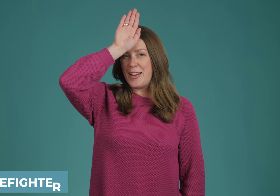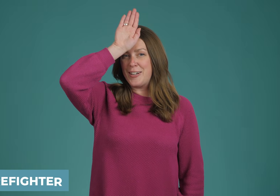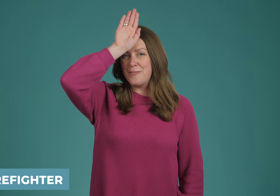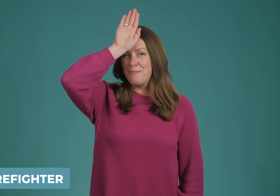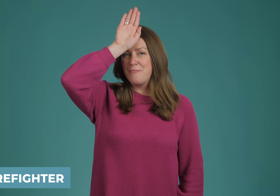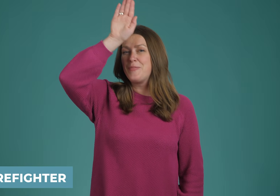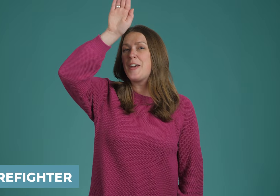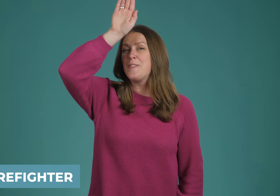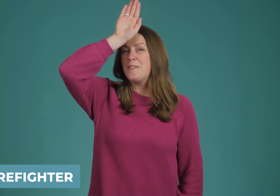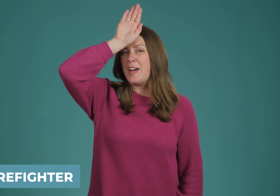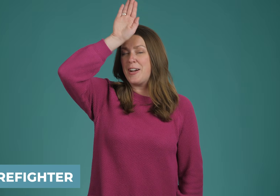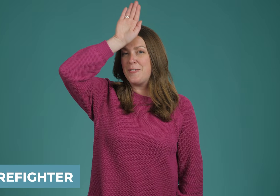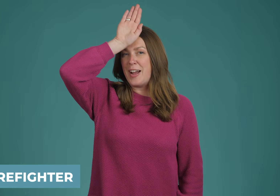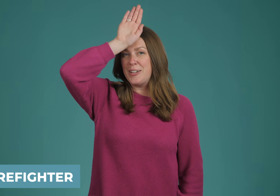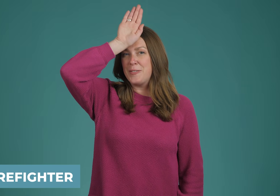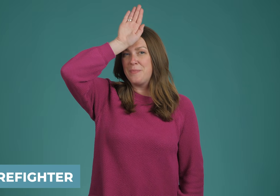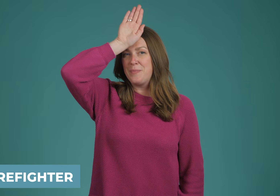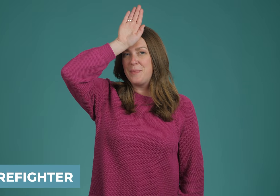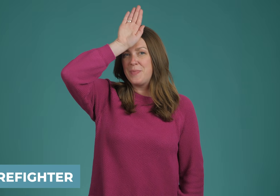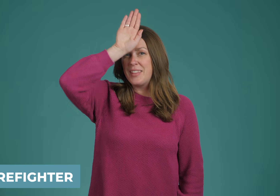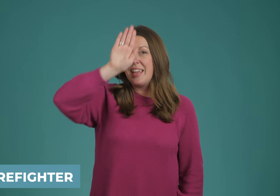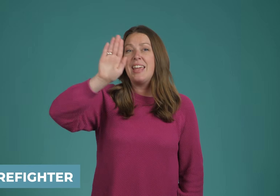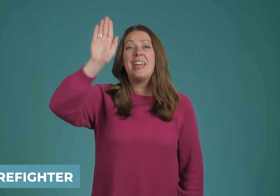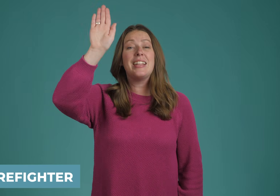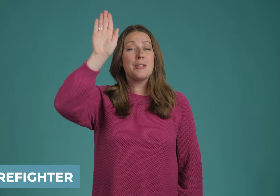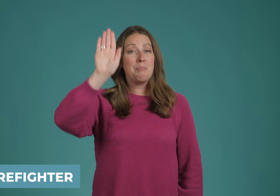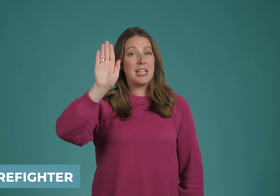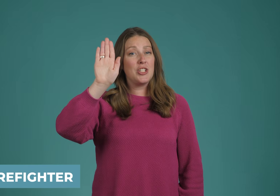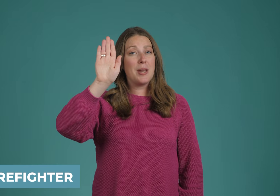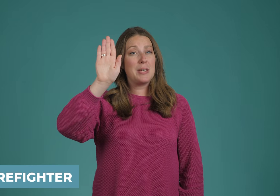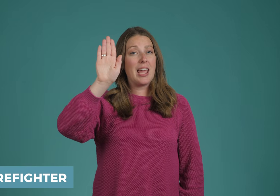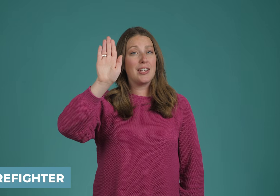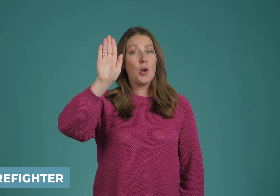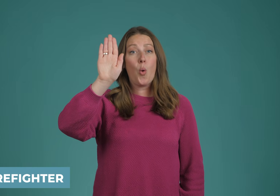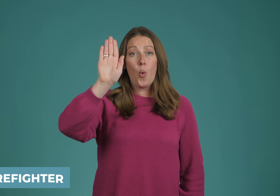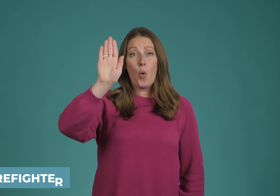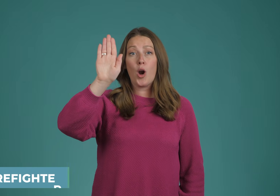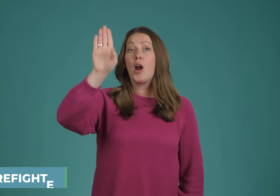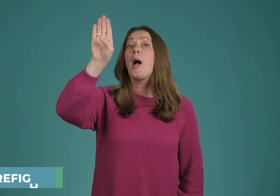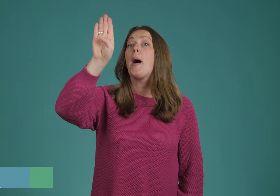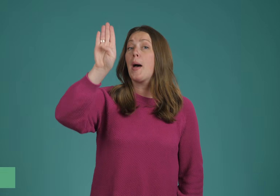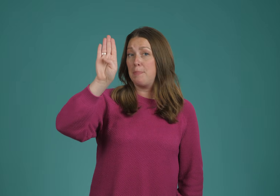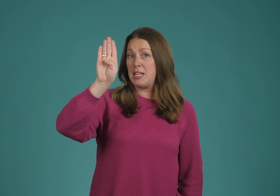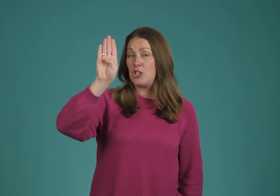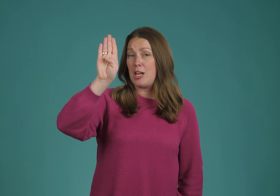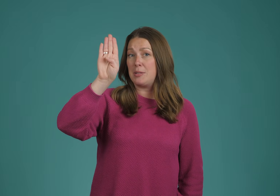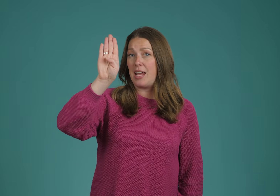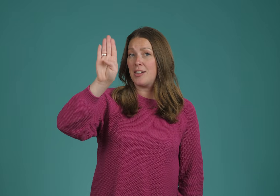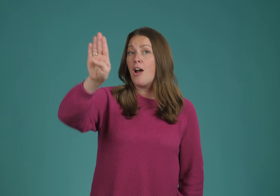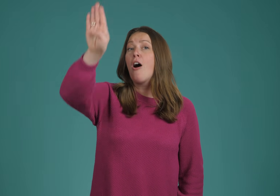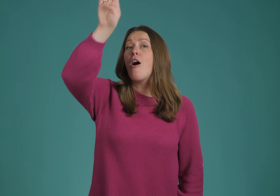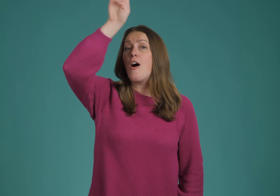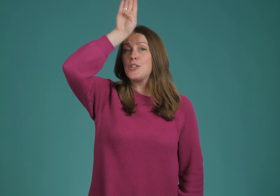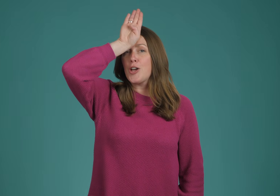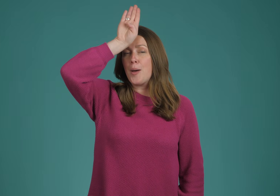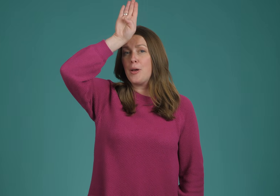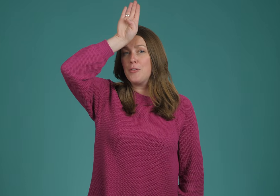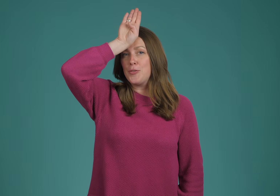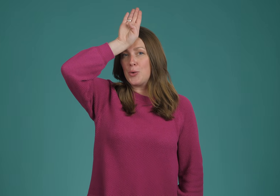Firefighter, firefighter. It's a B-shaped hand or a B-shaped hand on top of the